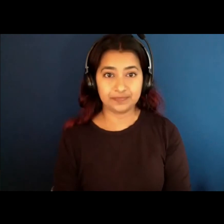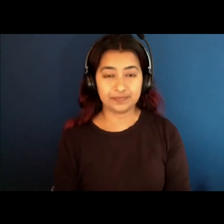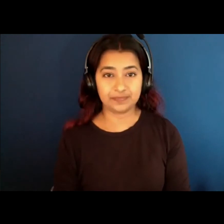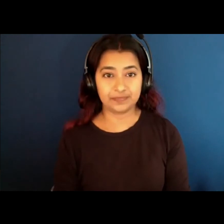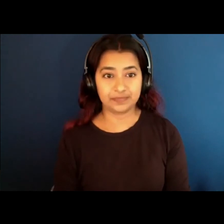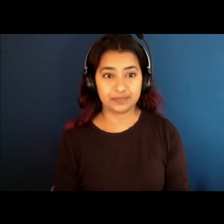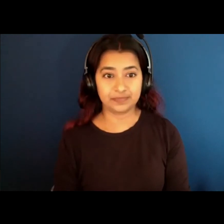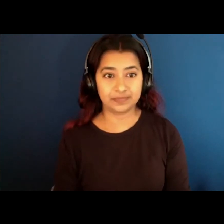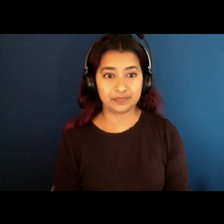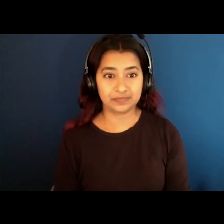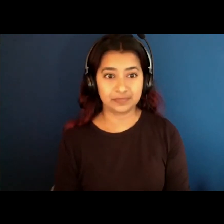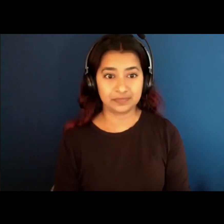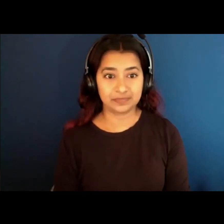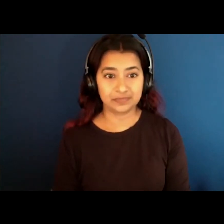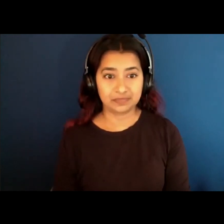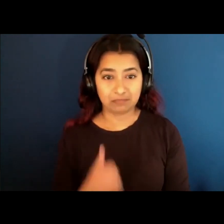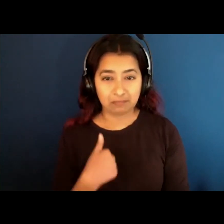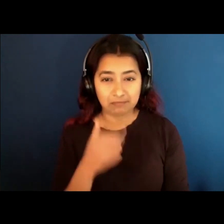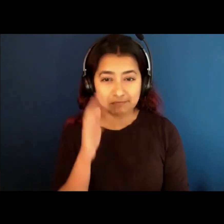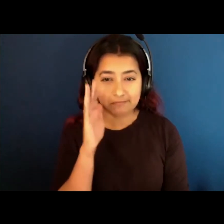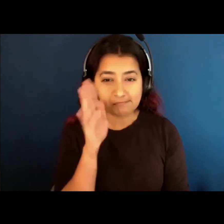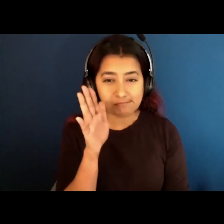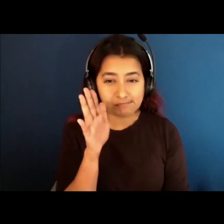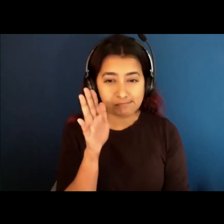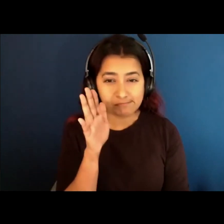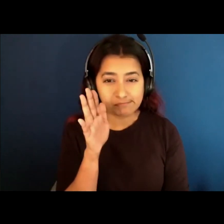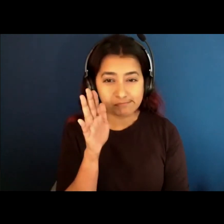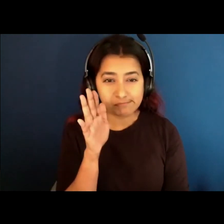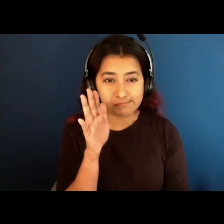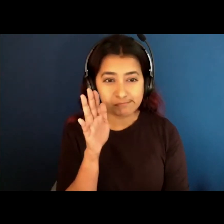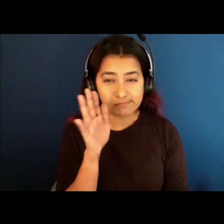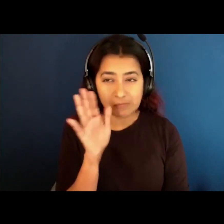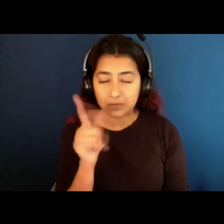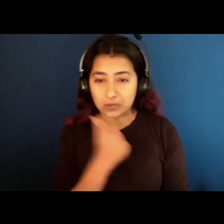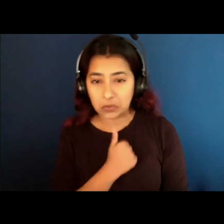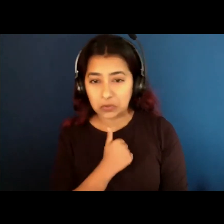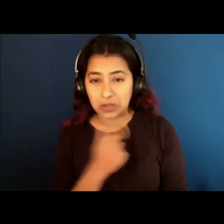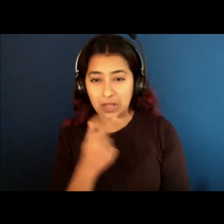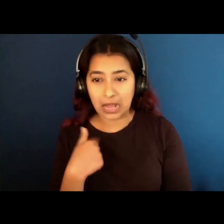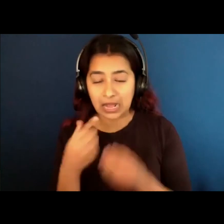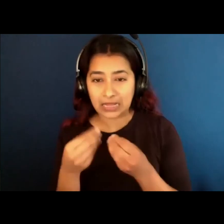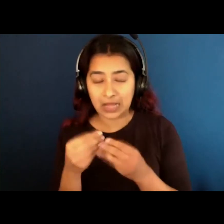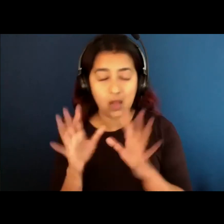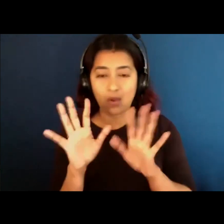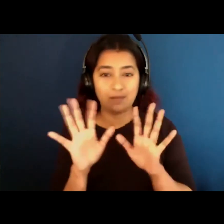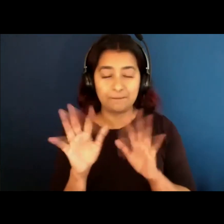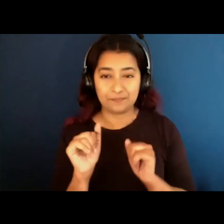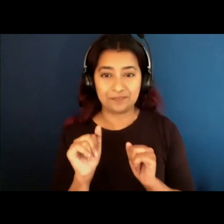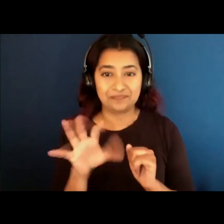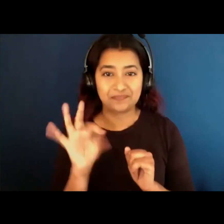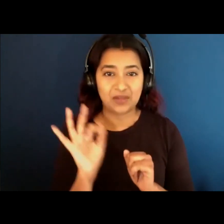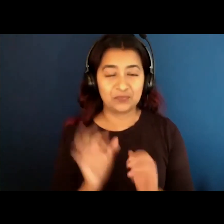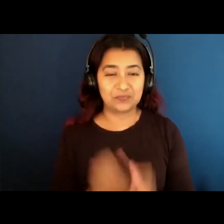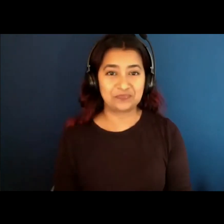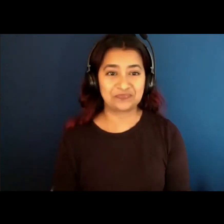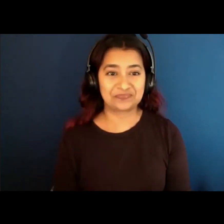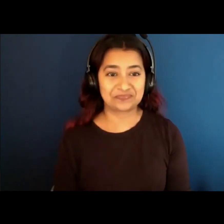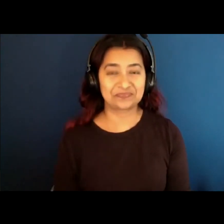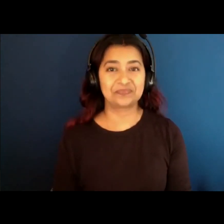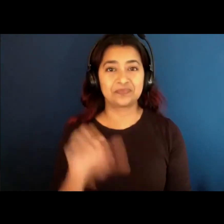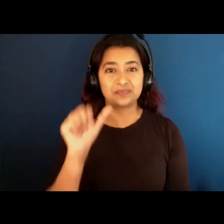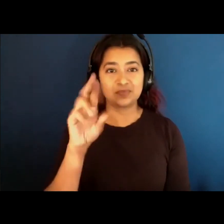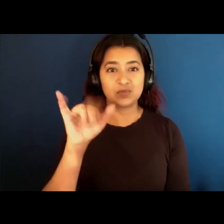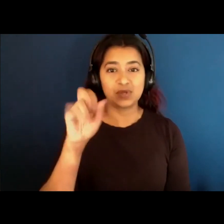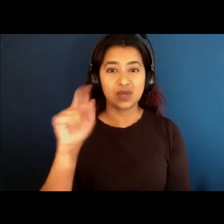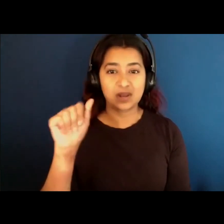I'm just going to pull up, I apologize, I lost, oh, here it is. Ariana